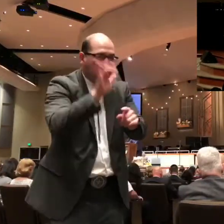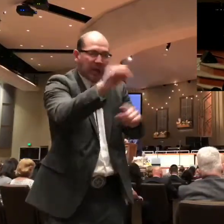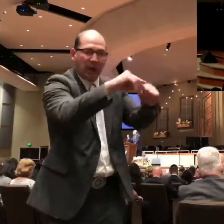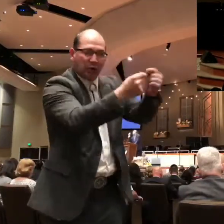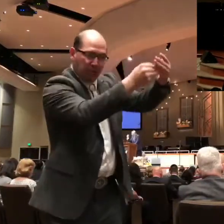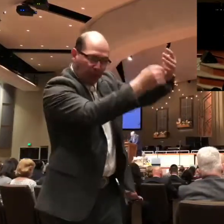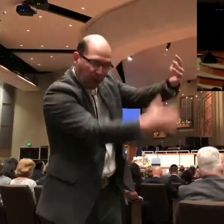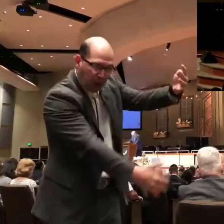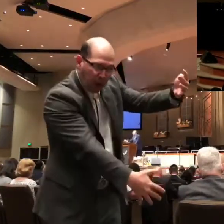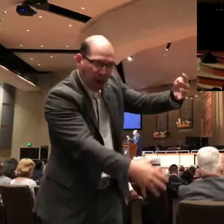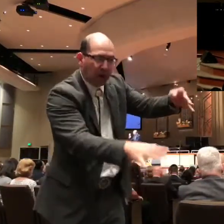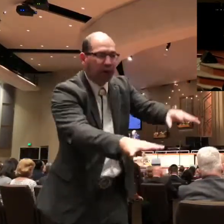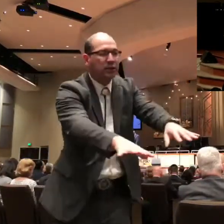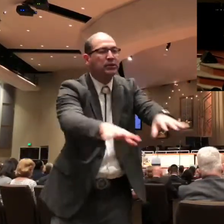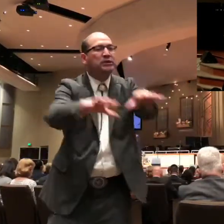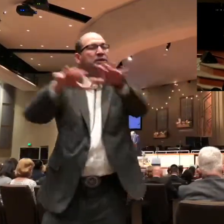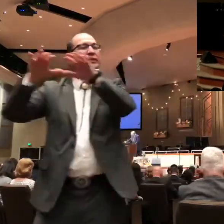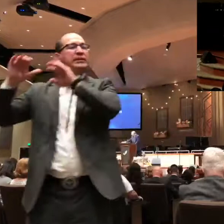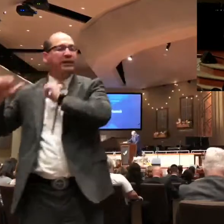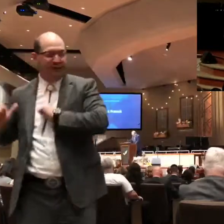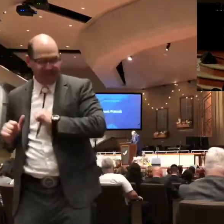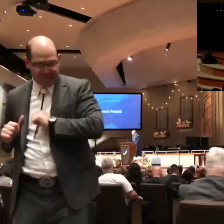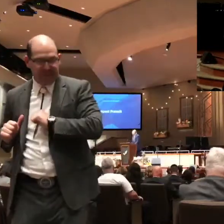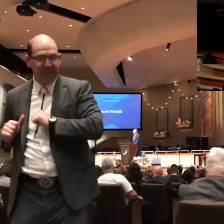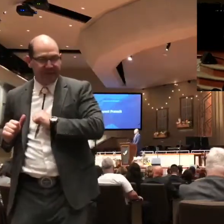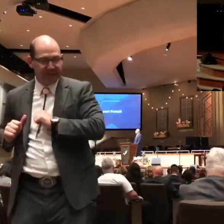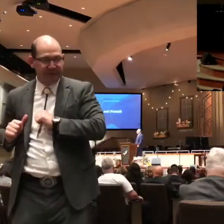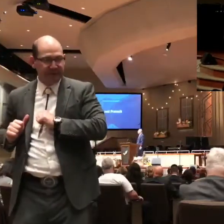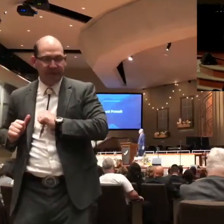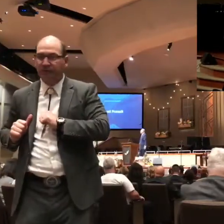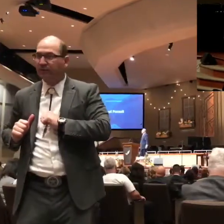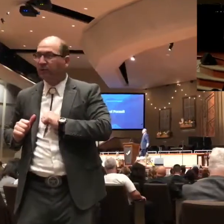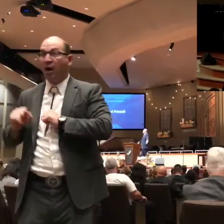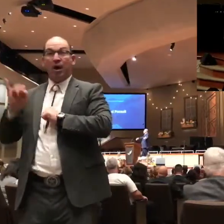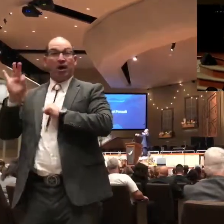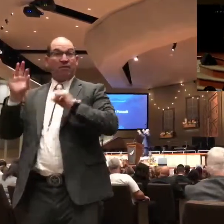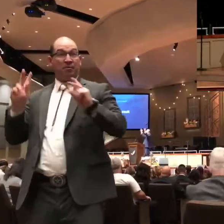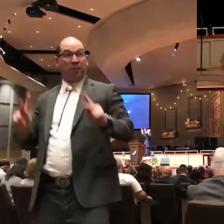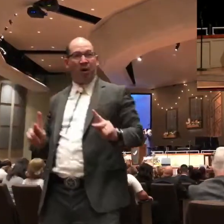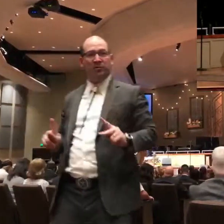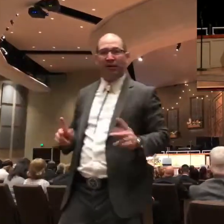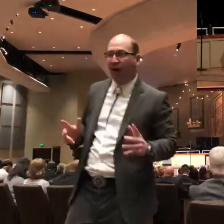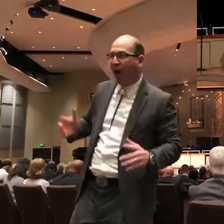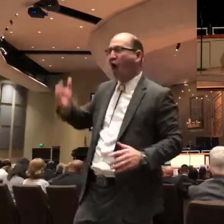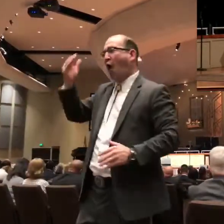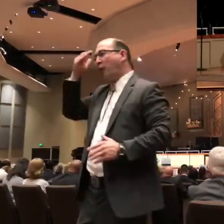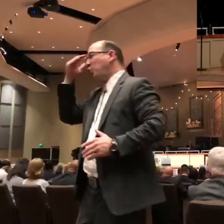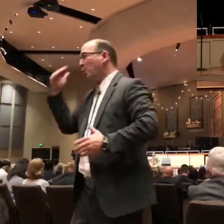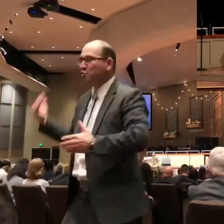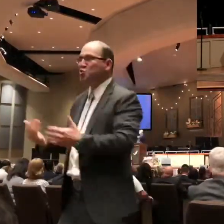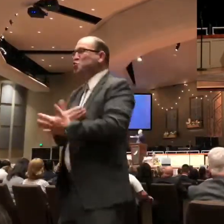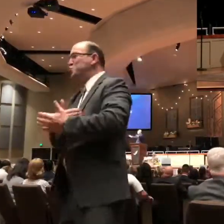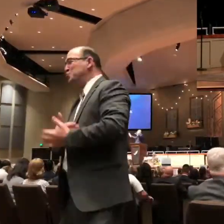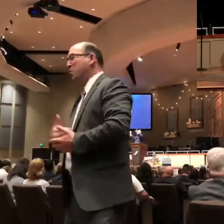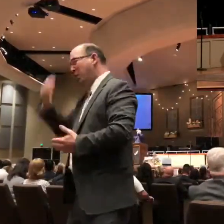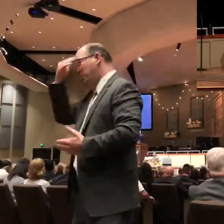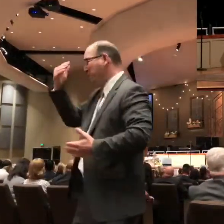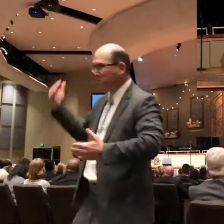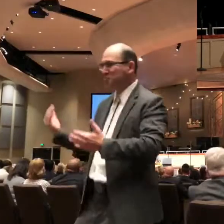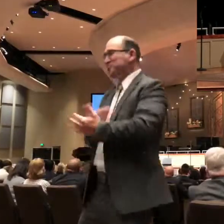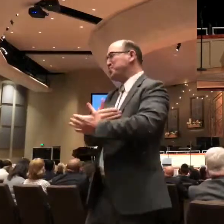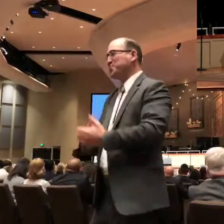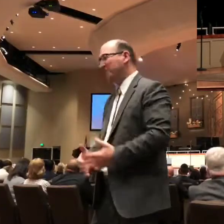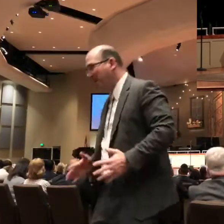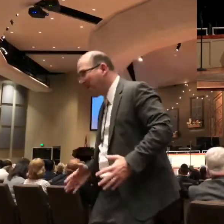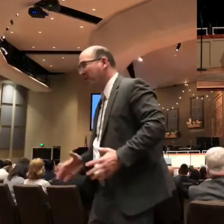such withdraw thyself. When someone comes along and they've got such new revelation and they're just, boy, they're just sure that, you